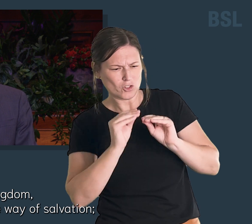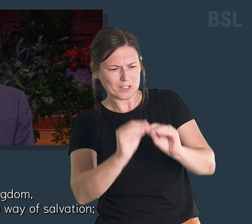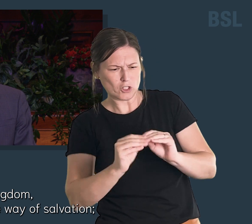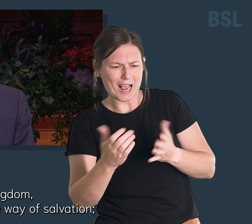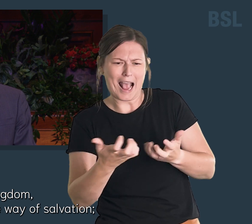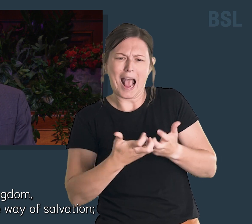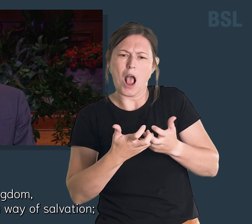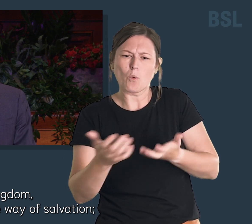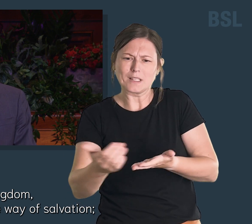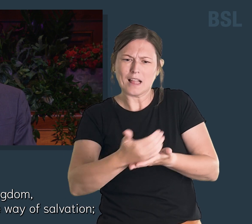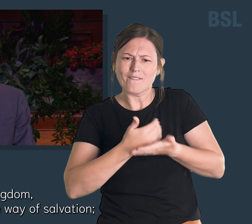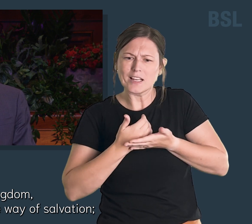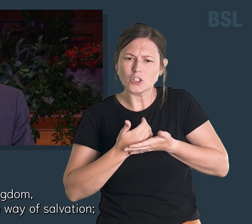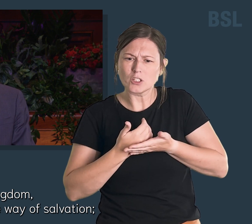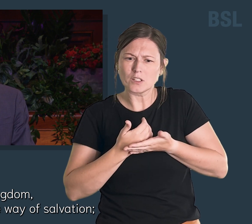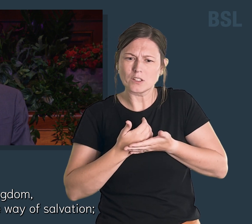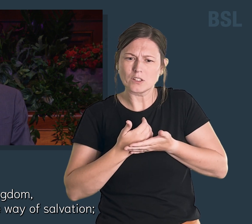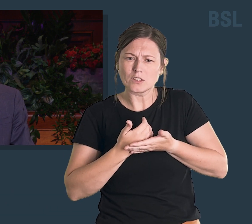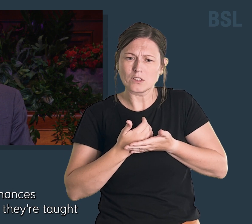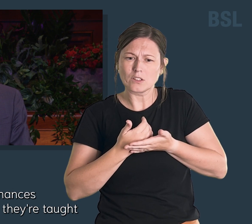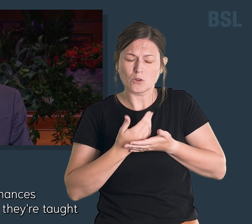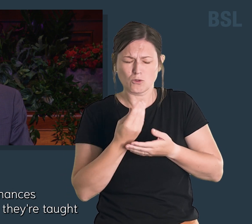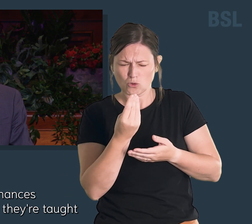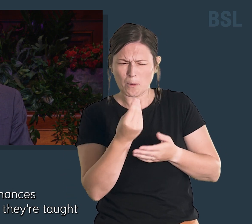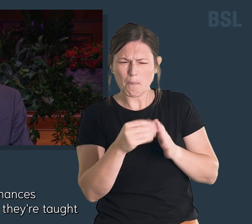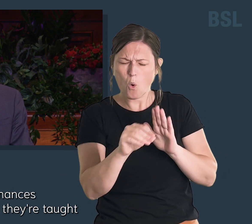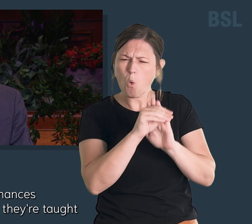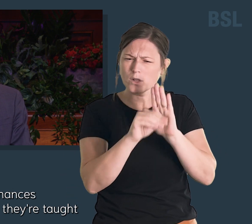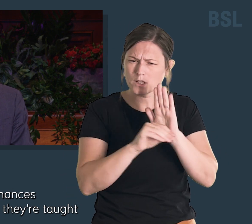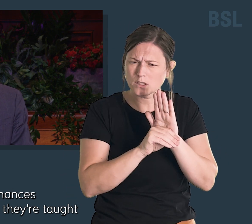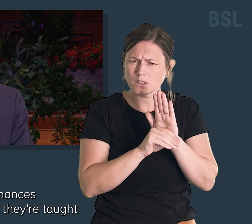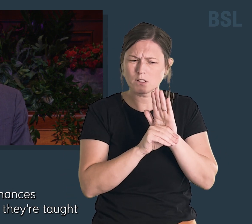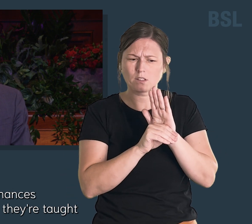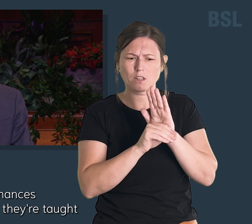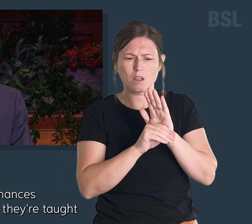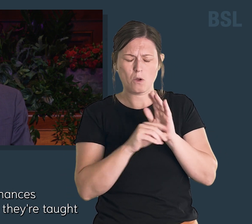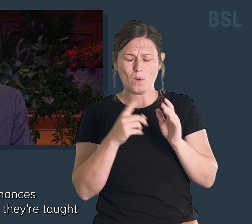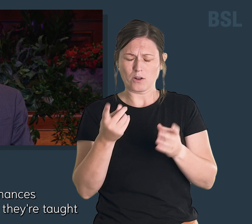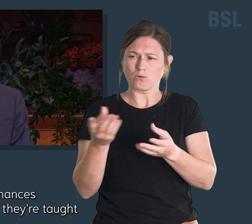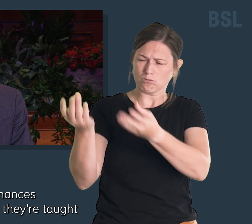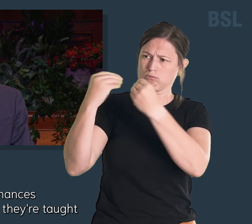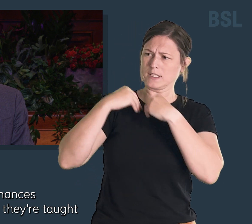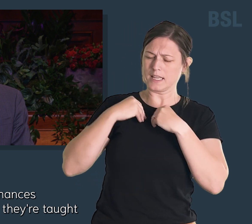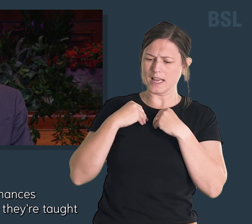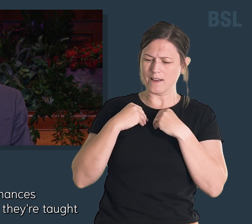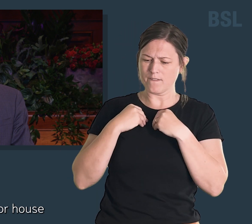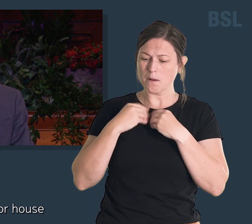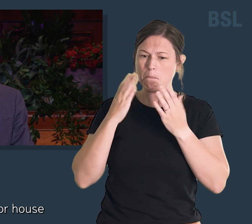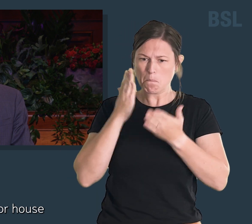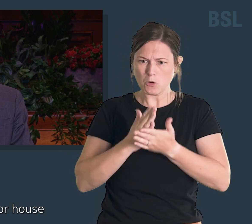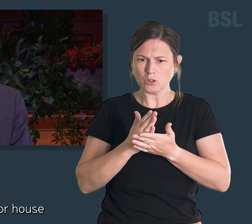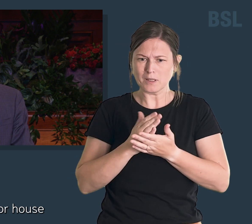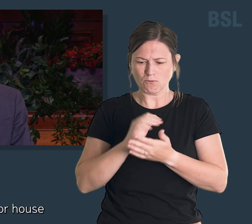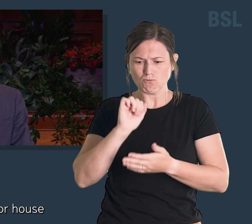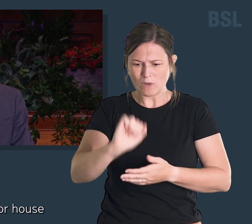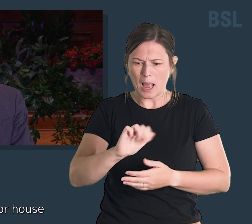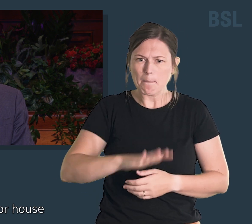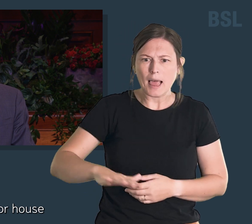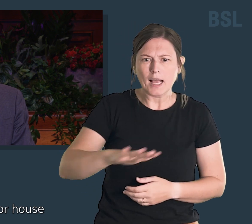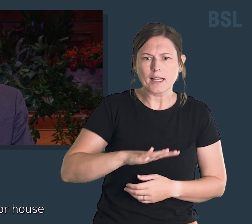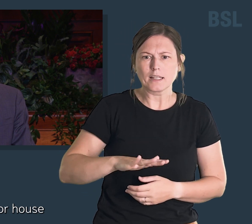the people the way of salvation. For there are certain ordinances and principles that, when they are taught and practiced,